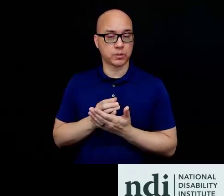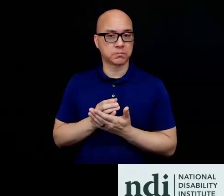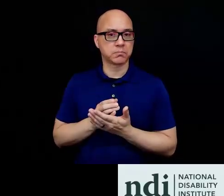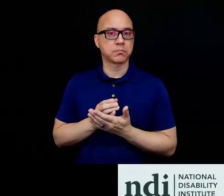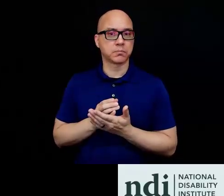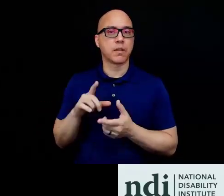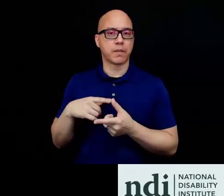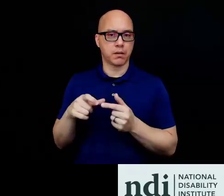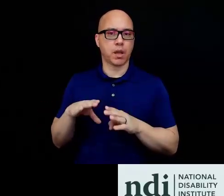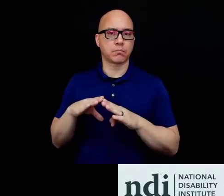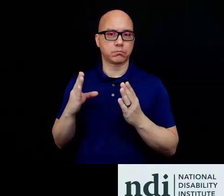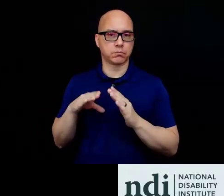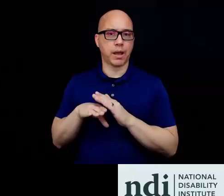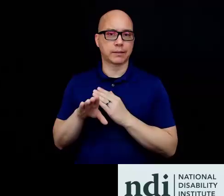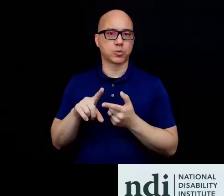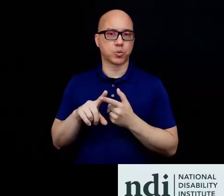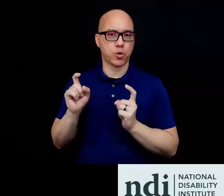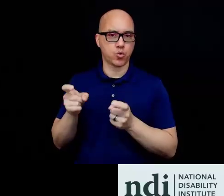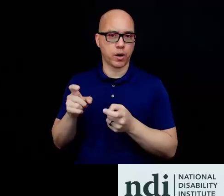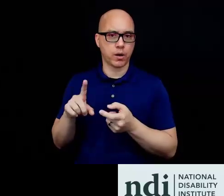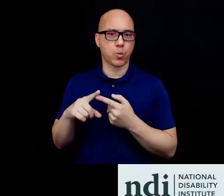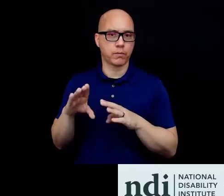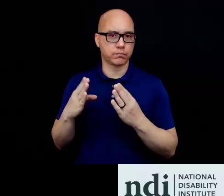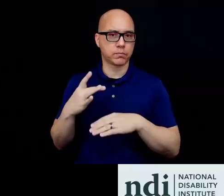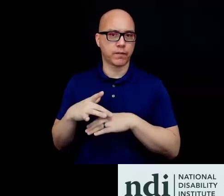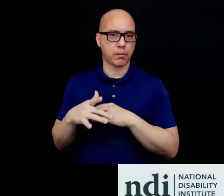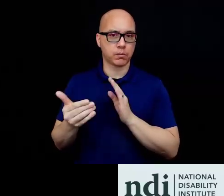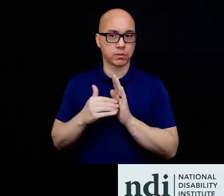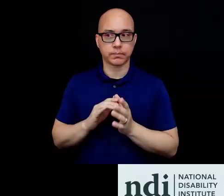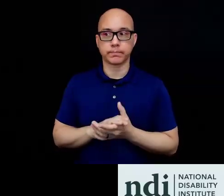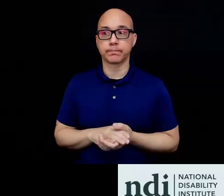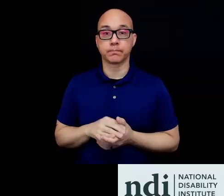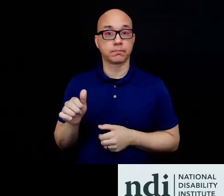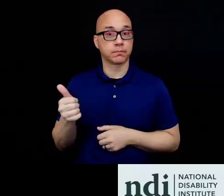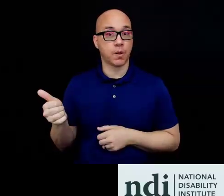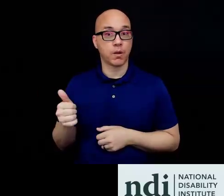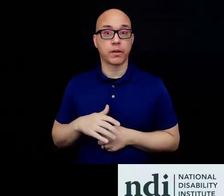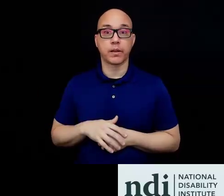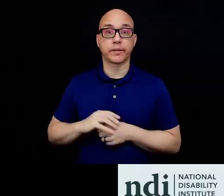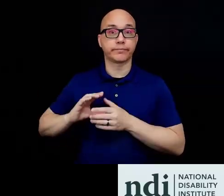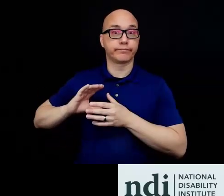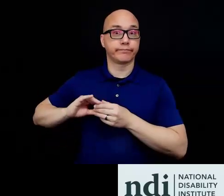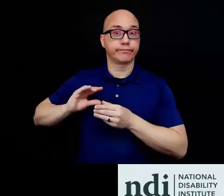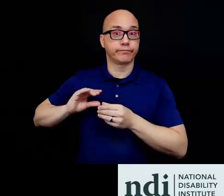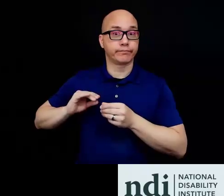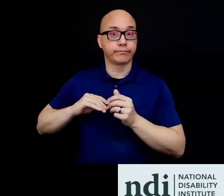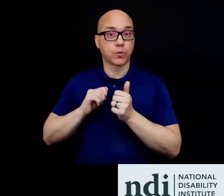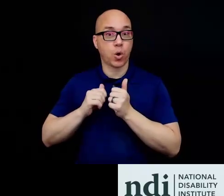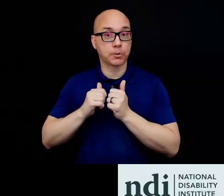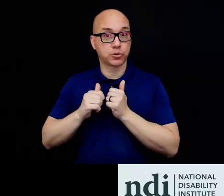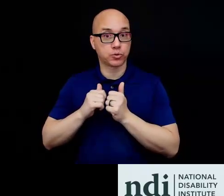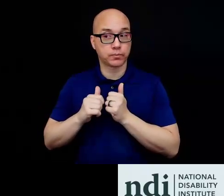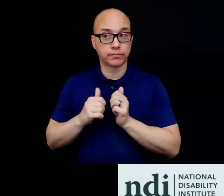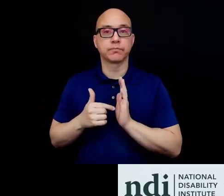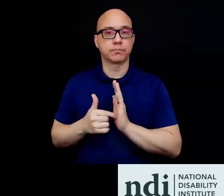it reopens. Another suggestion would be the pitch competitions. So if you are in, for example, we have a